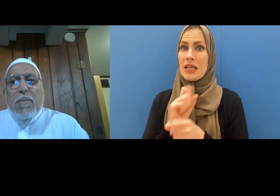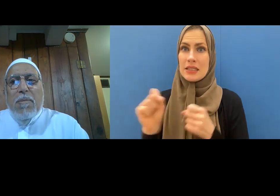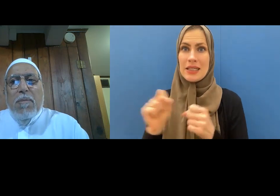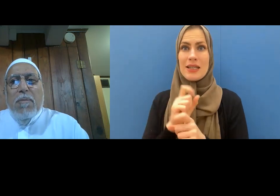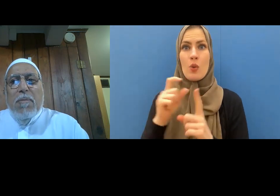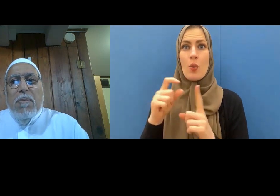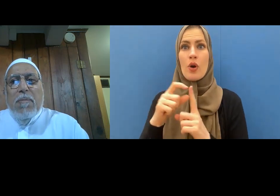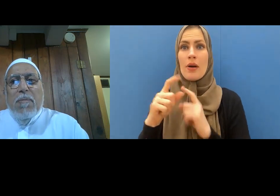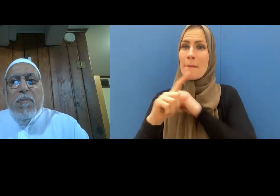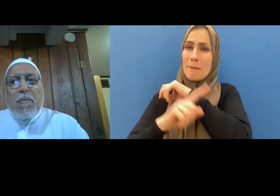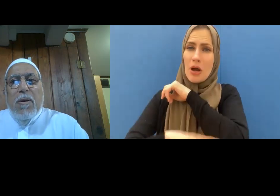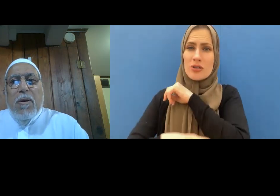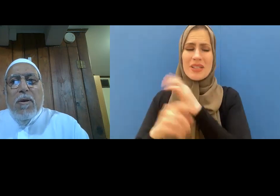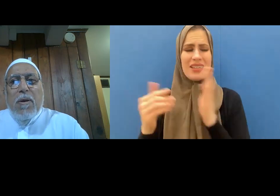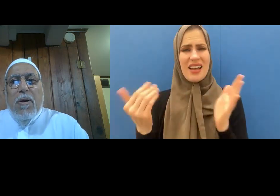them